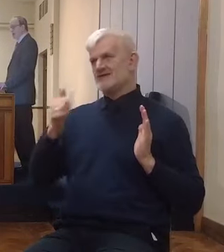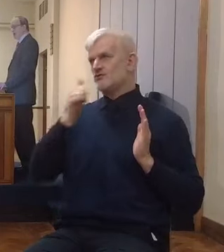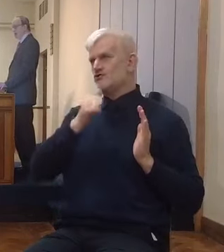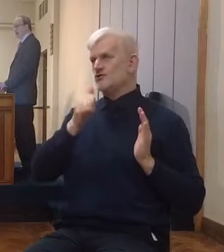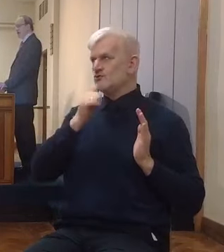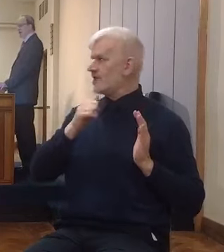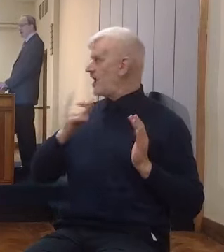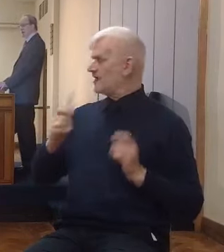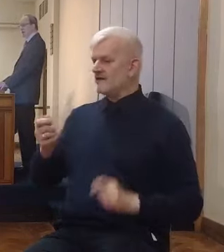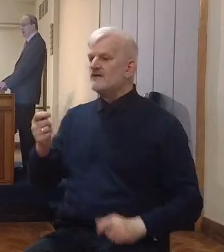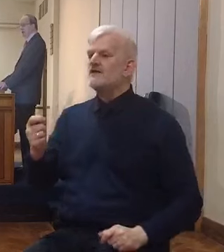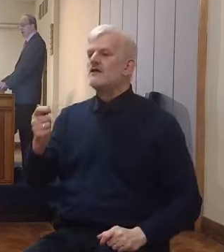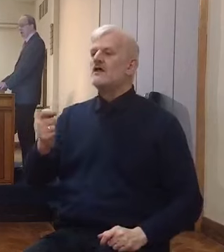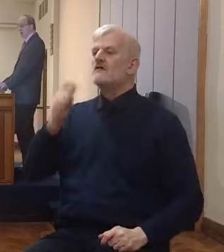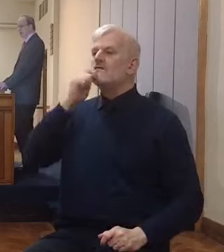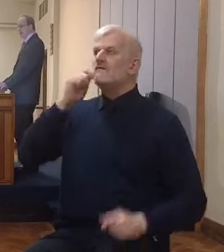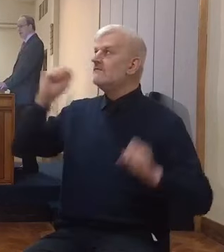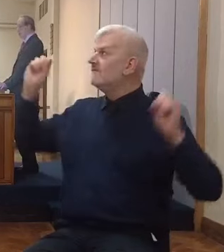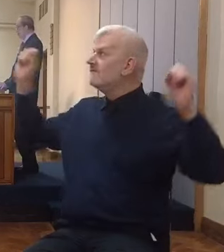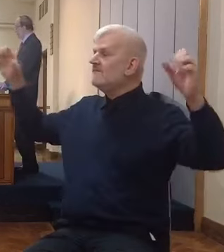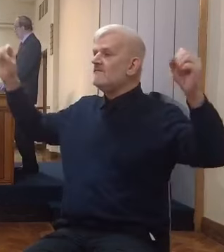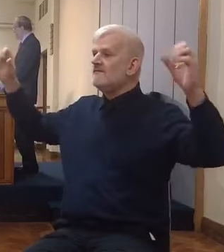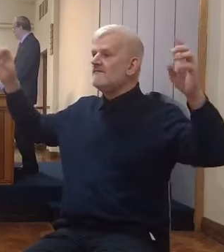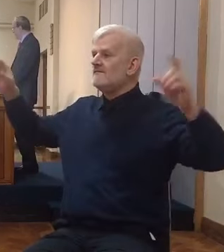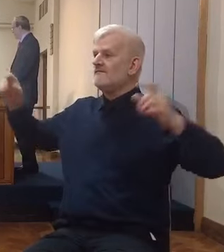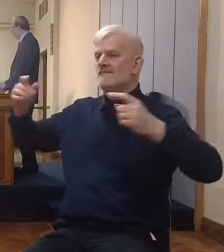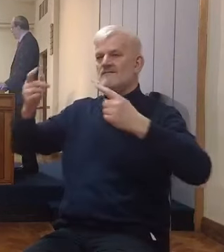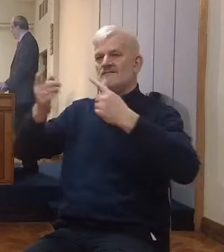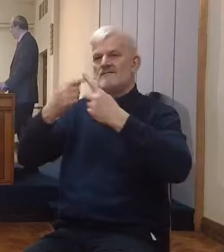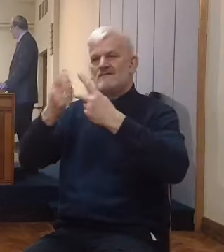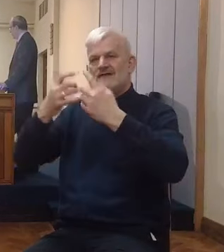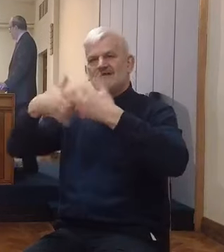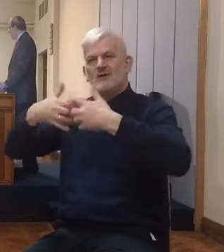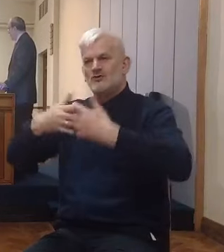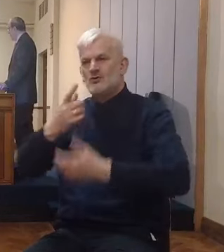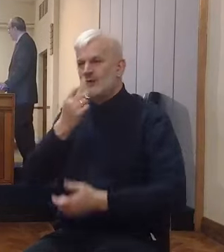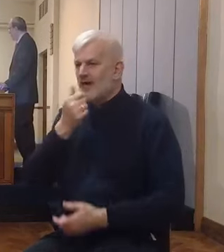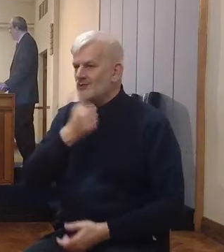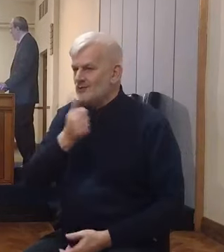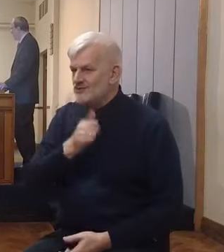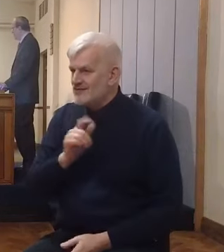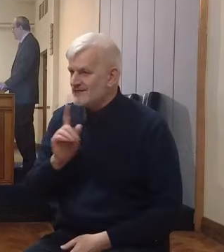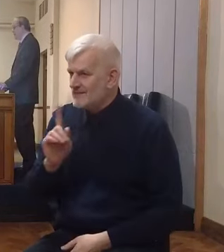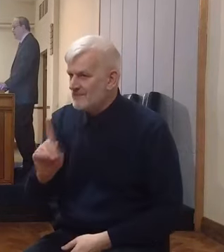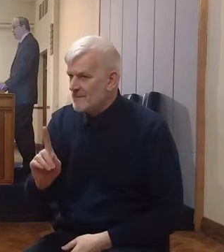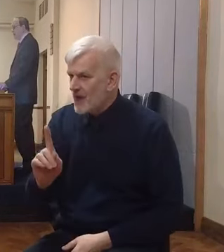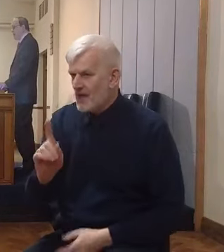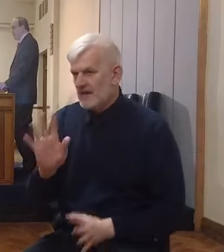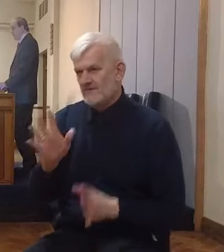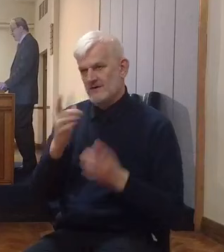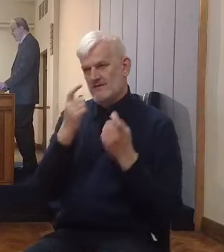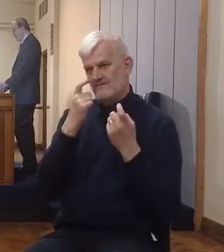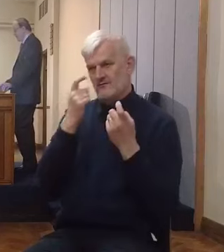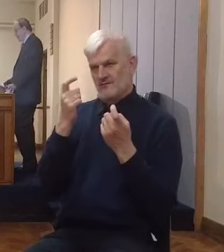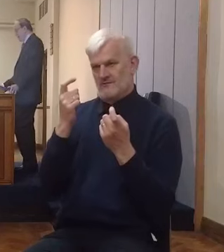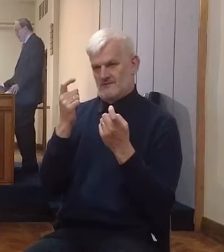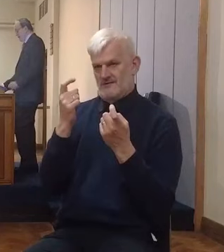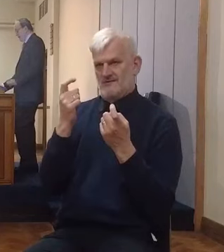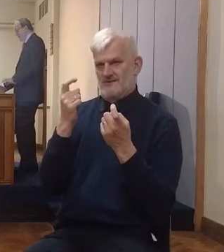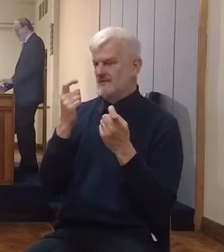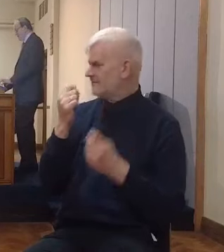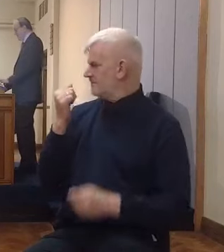to make our voices heard and things of this kind. Of course we can. But we have to be careful. I